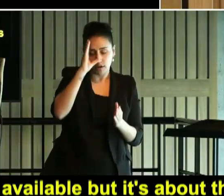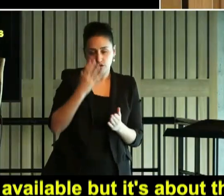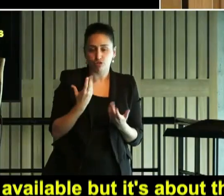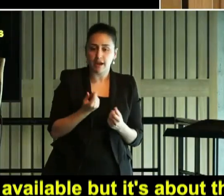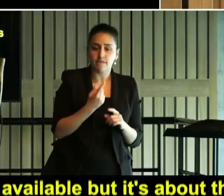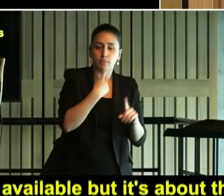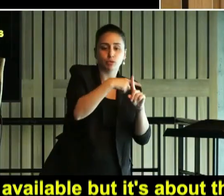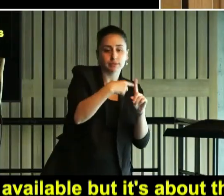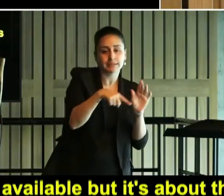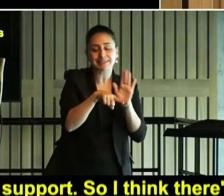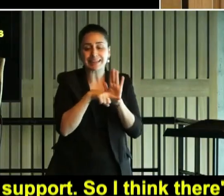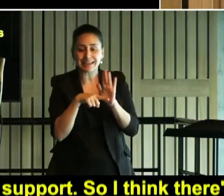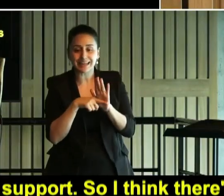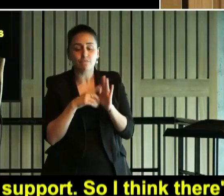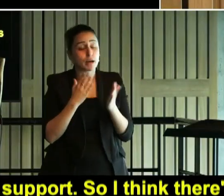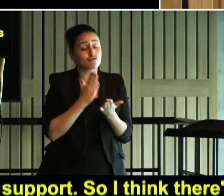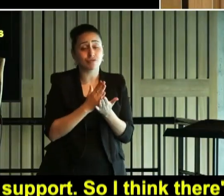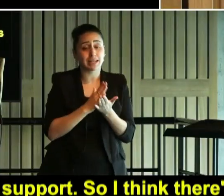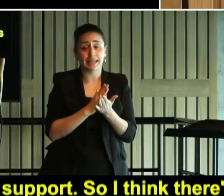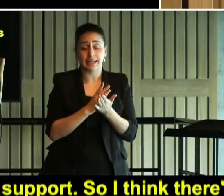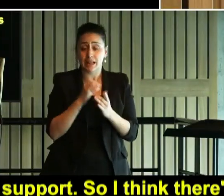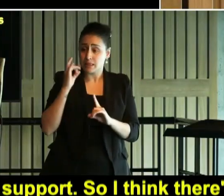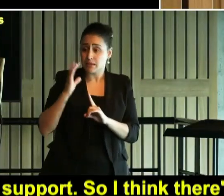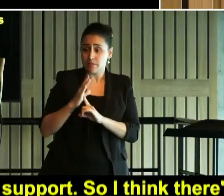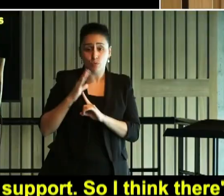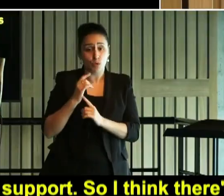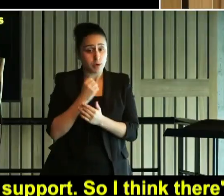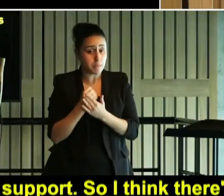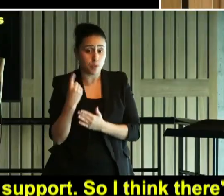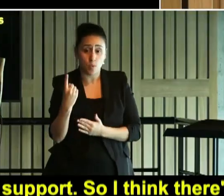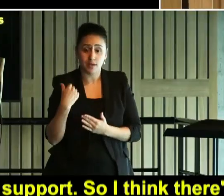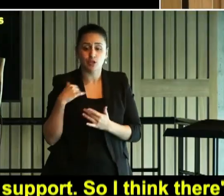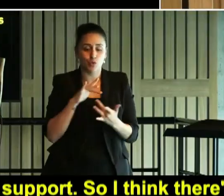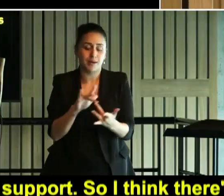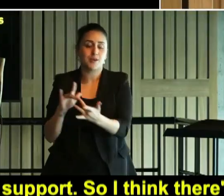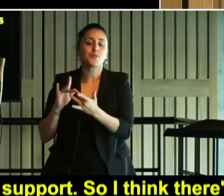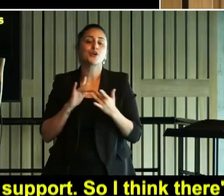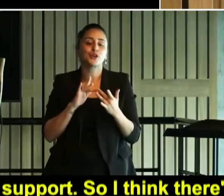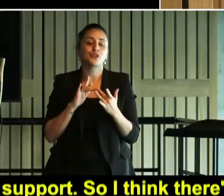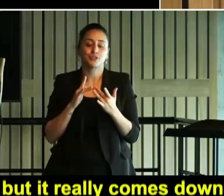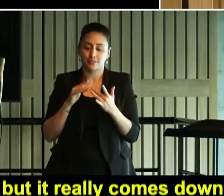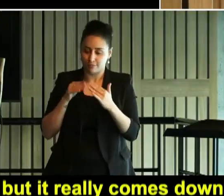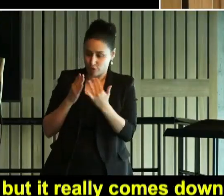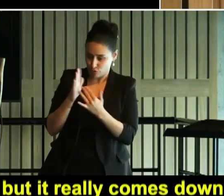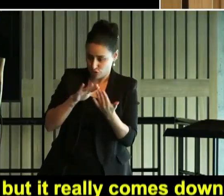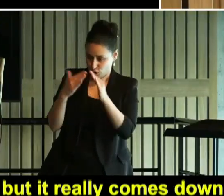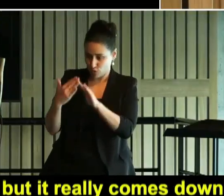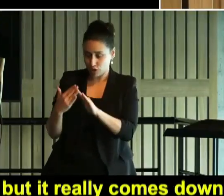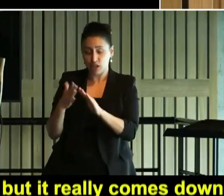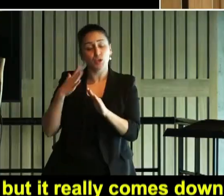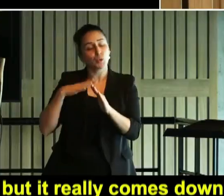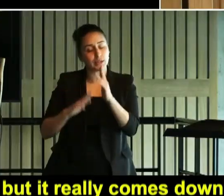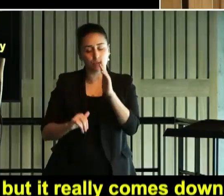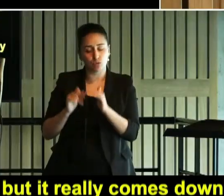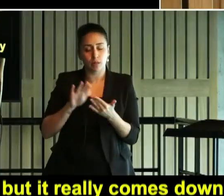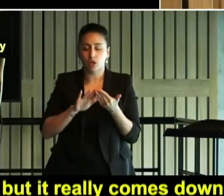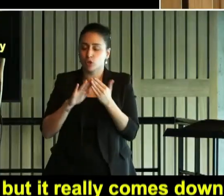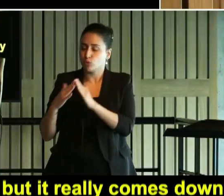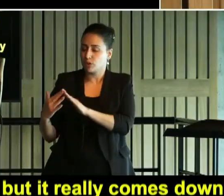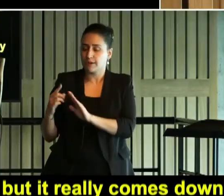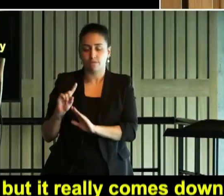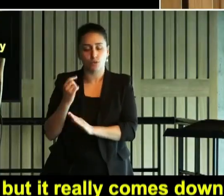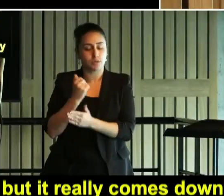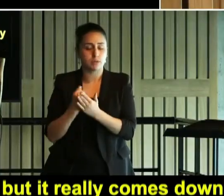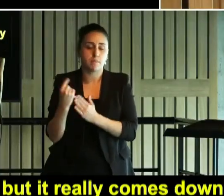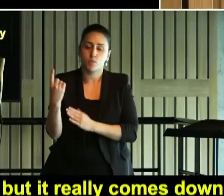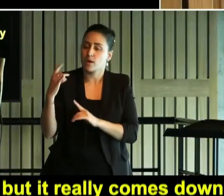your network is on the ground. And I would recommend, if you don't have a community already, it is the most important thing, I think, is